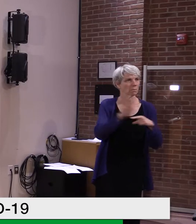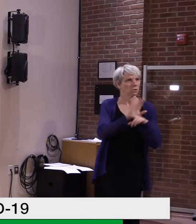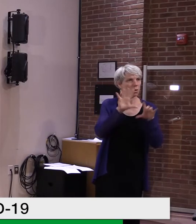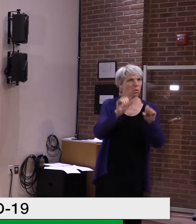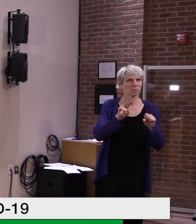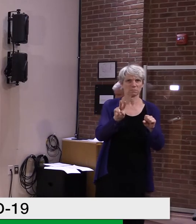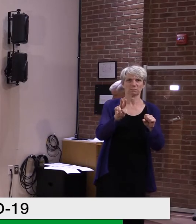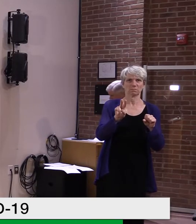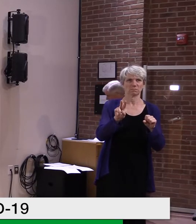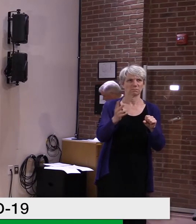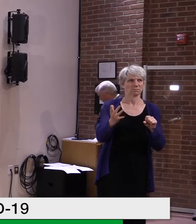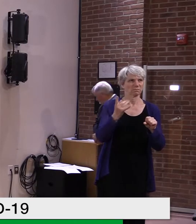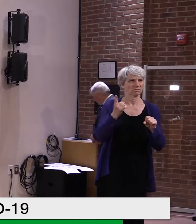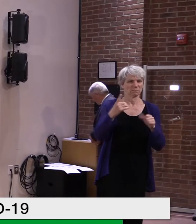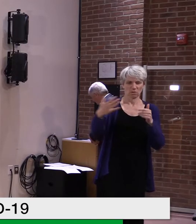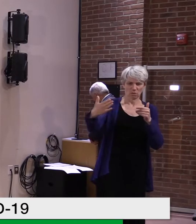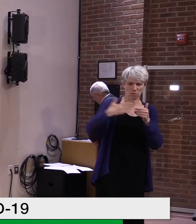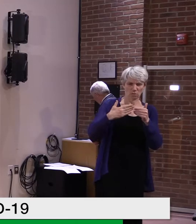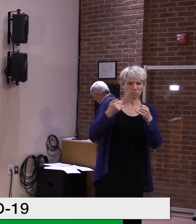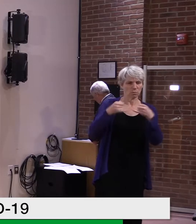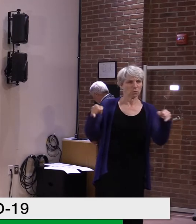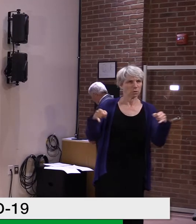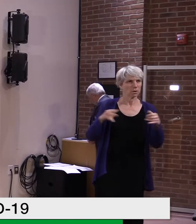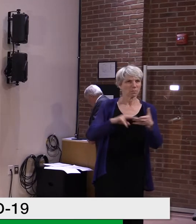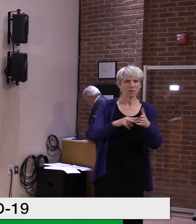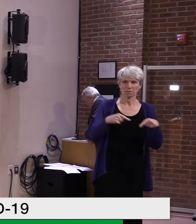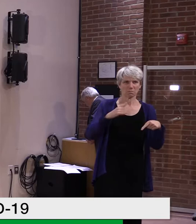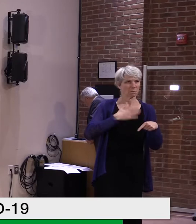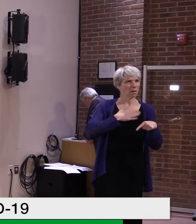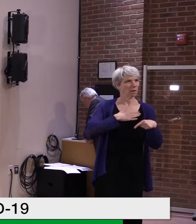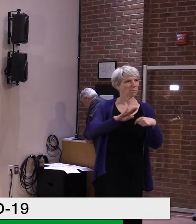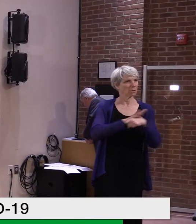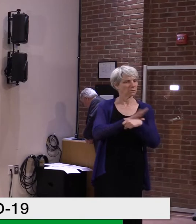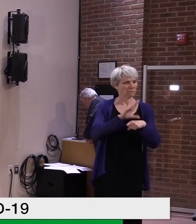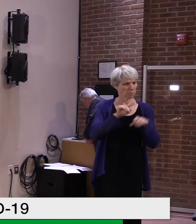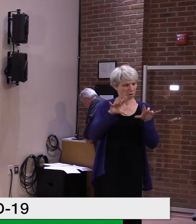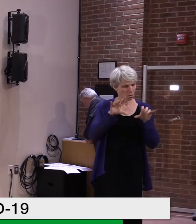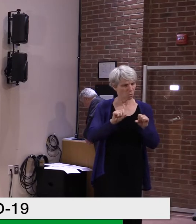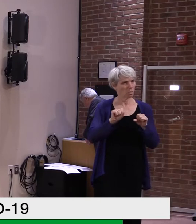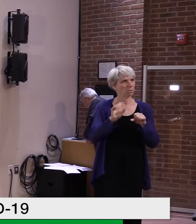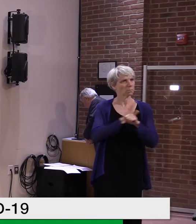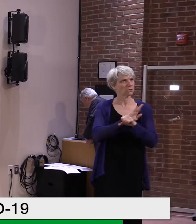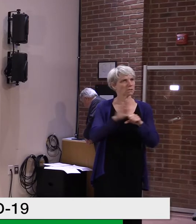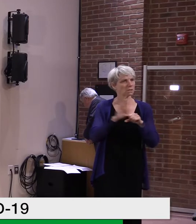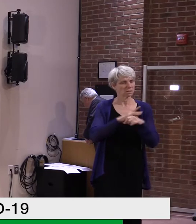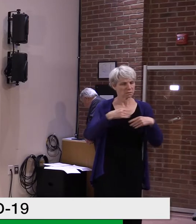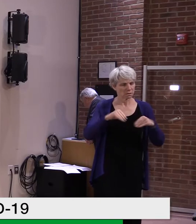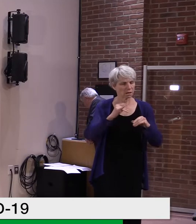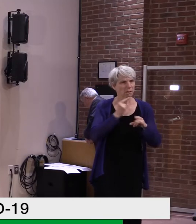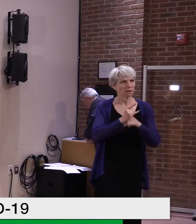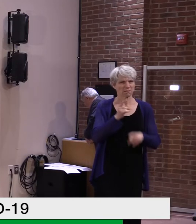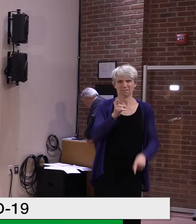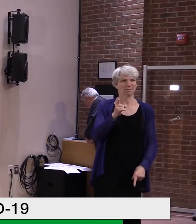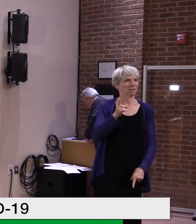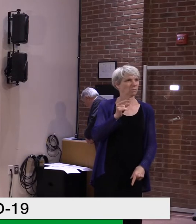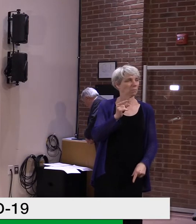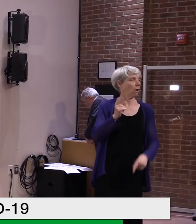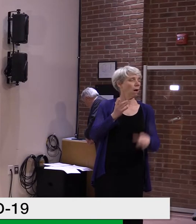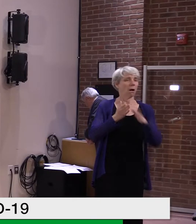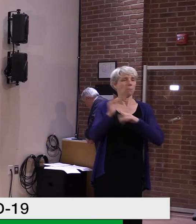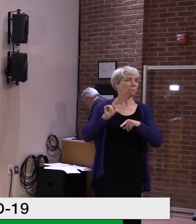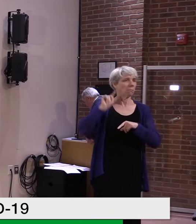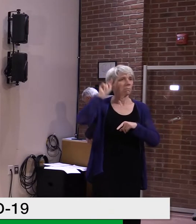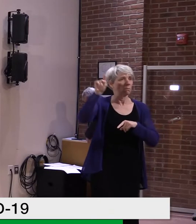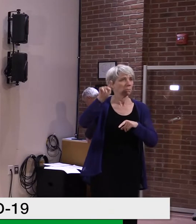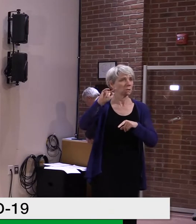close to the border, that it's going to be very hard for them to continue doing business if they can keep them go across the border and buy liquor at